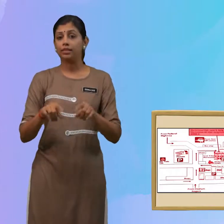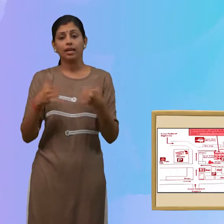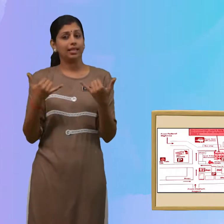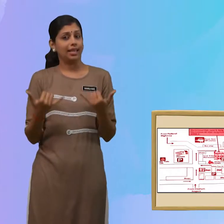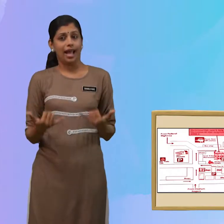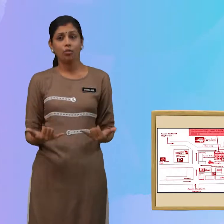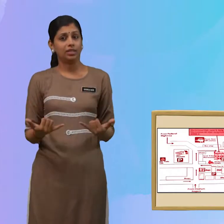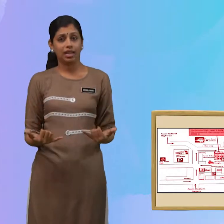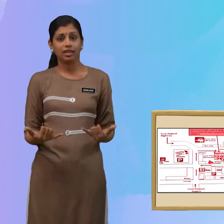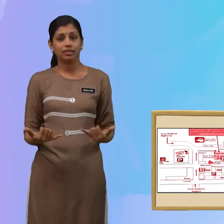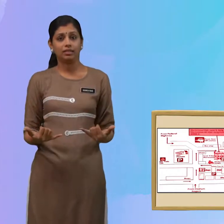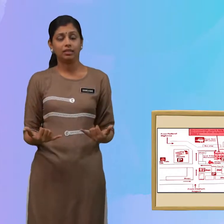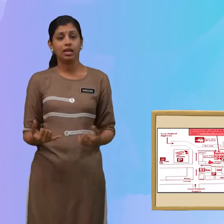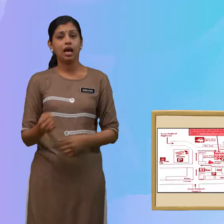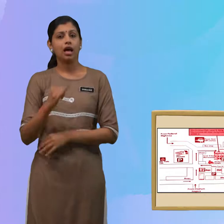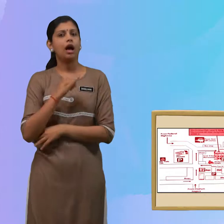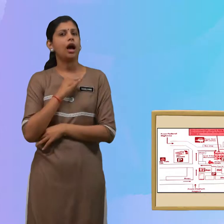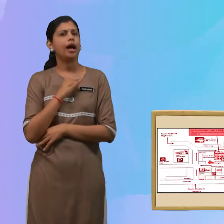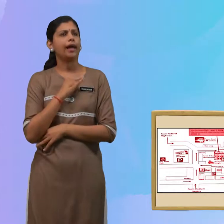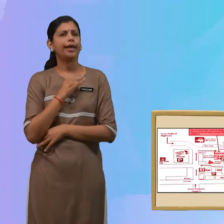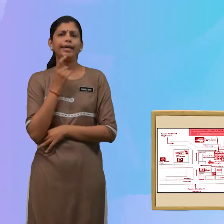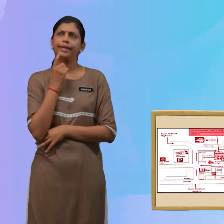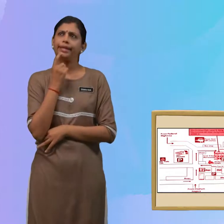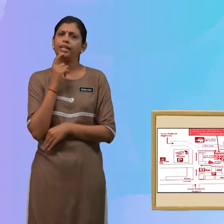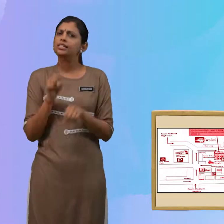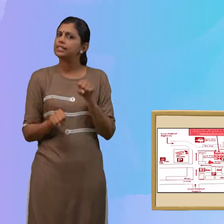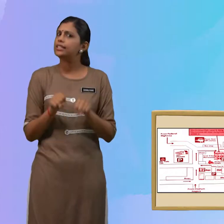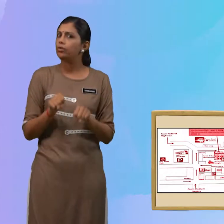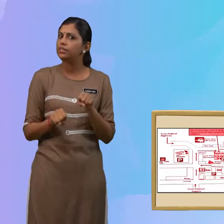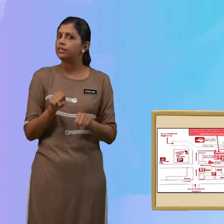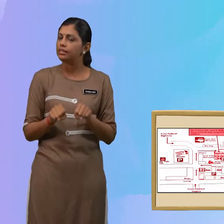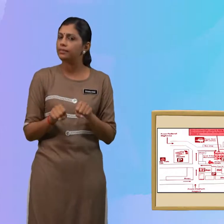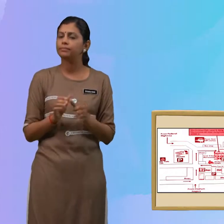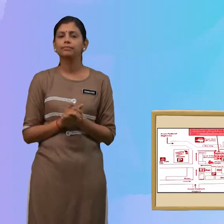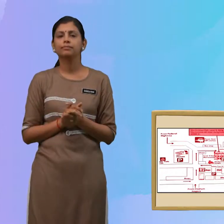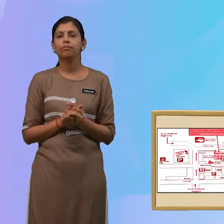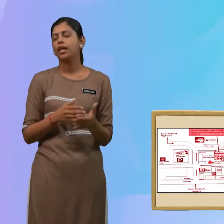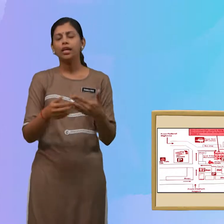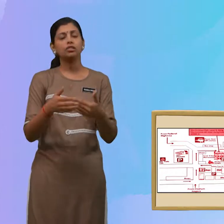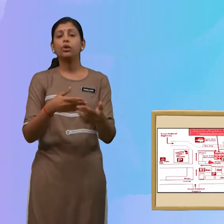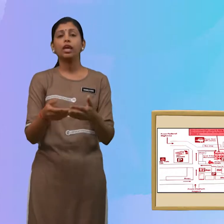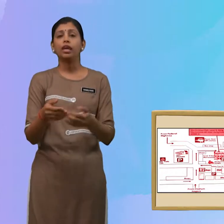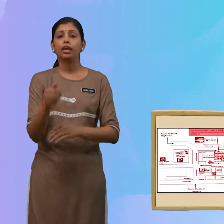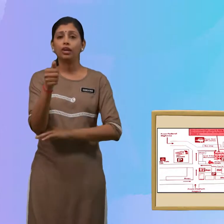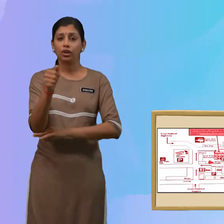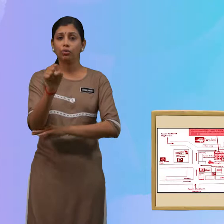But nowadays, I doubt it. It's okay. You